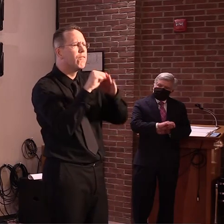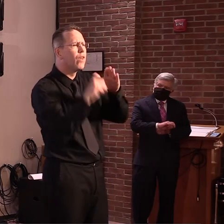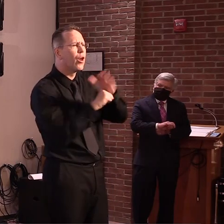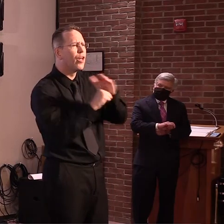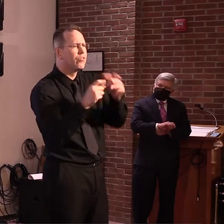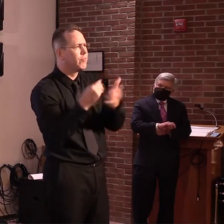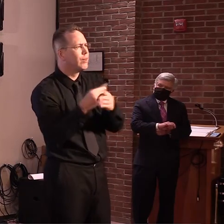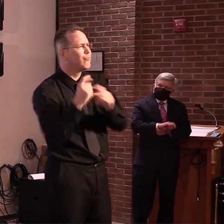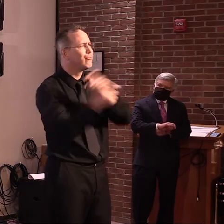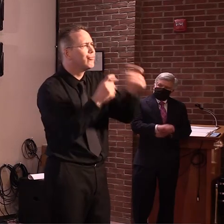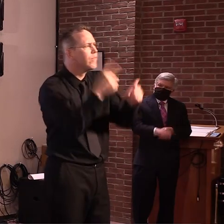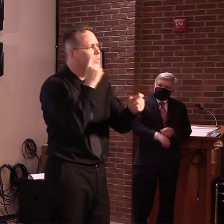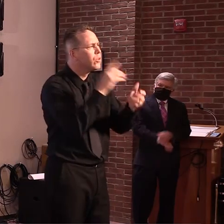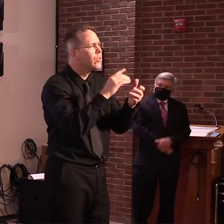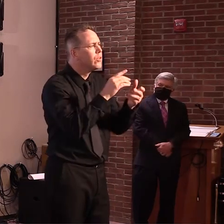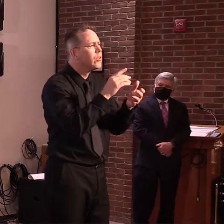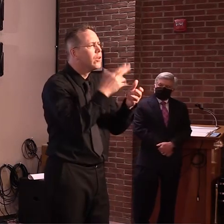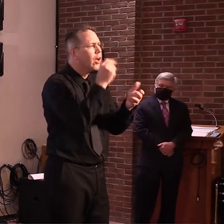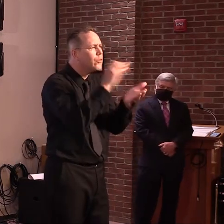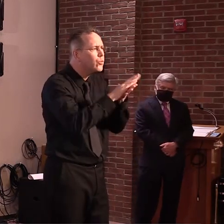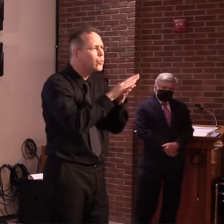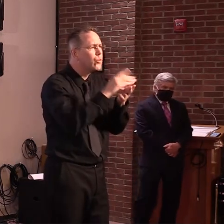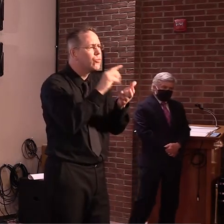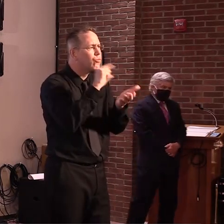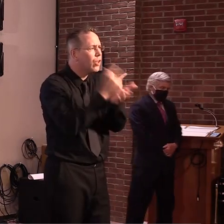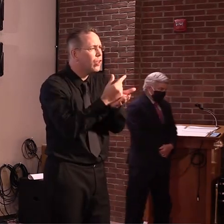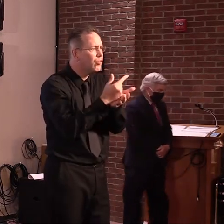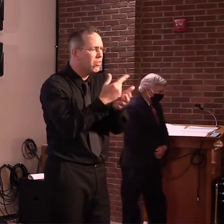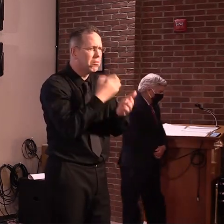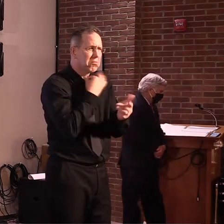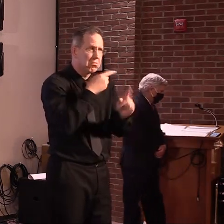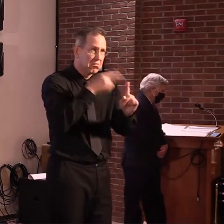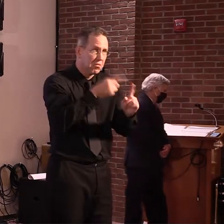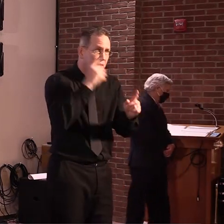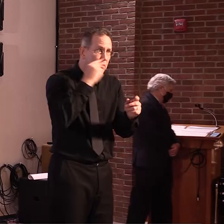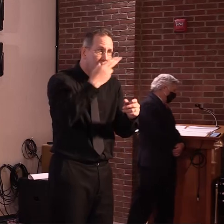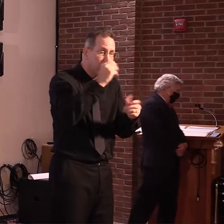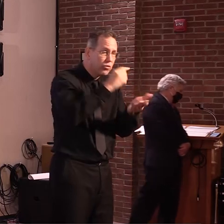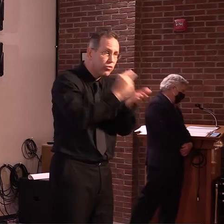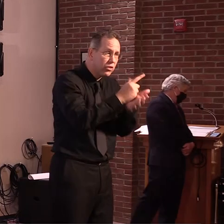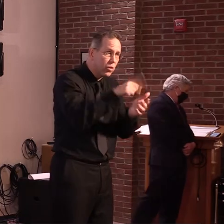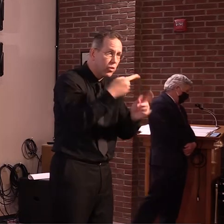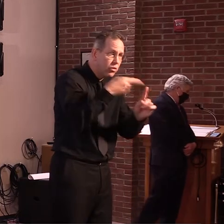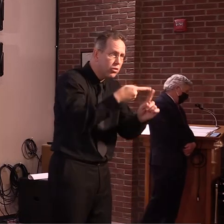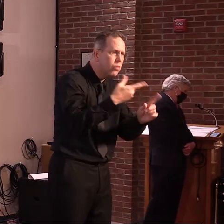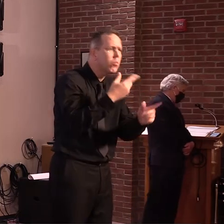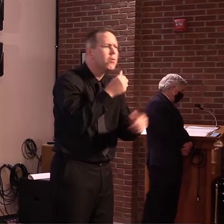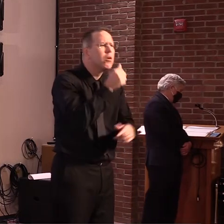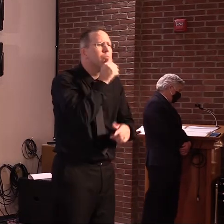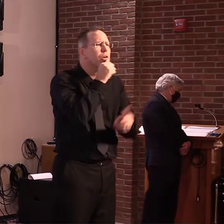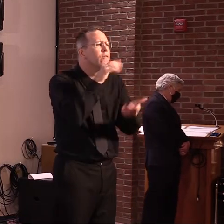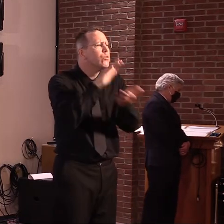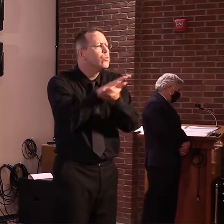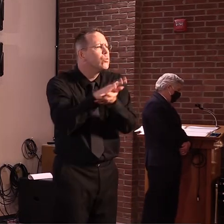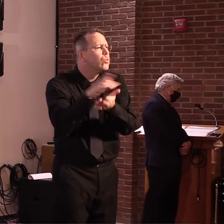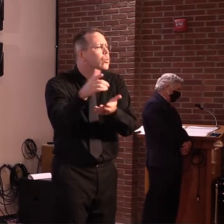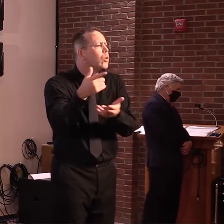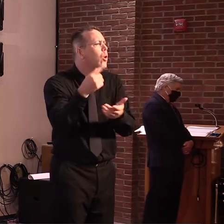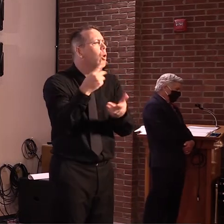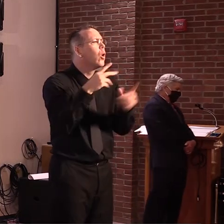public, private, independent? And what about those Vermont residents that graduate from a nearby high school